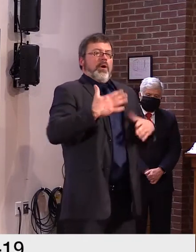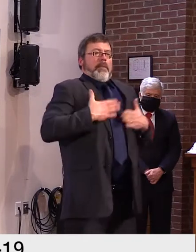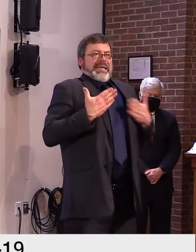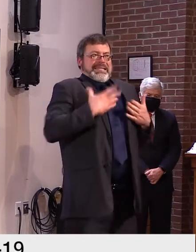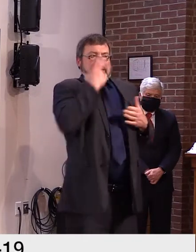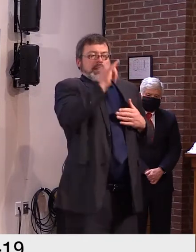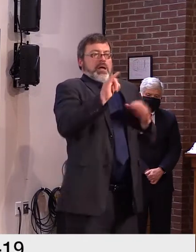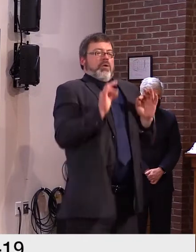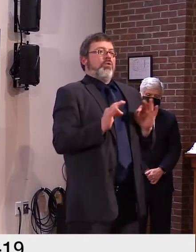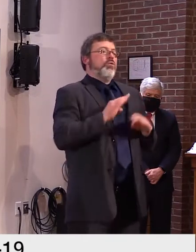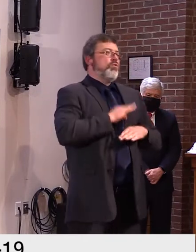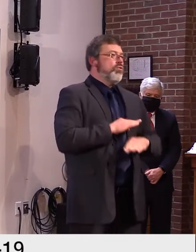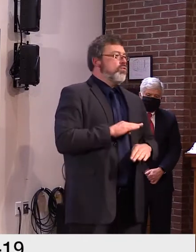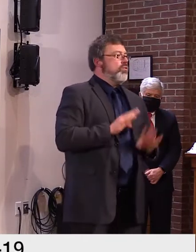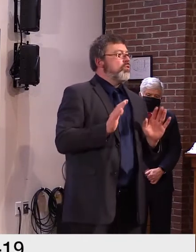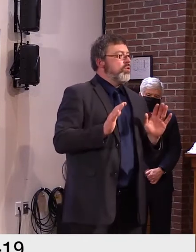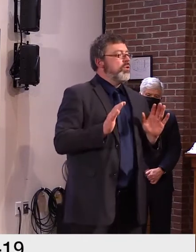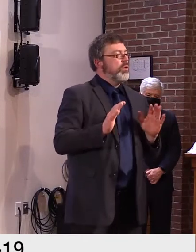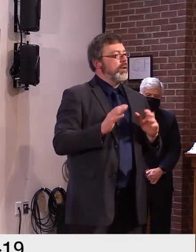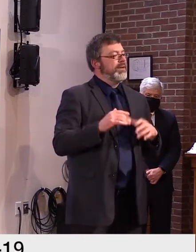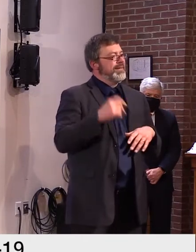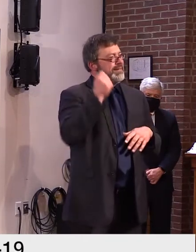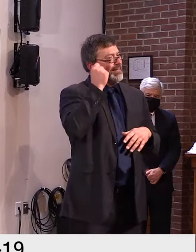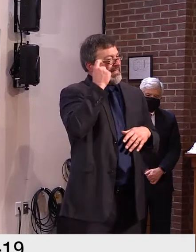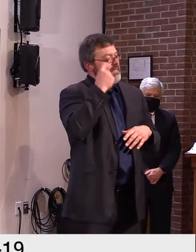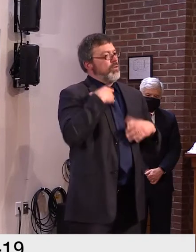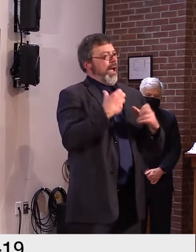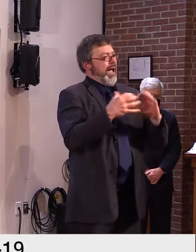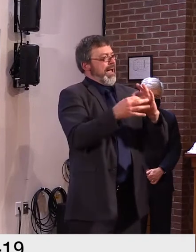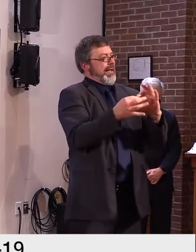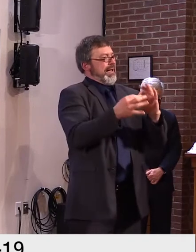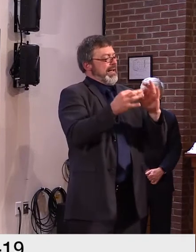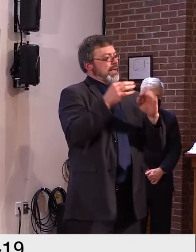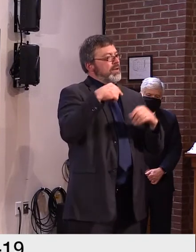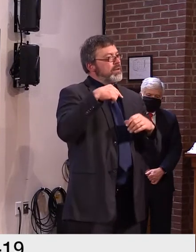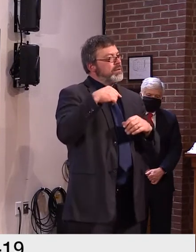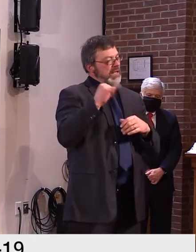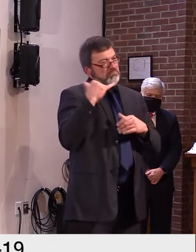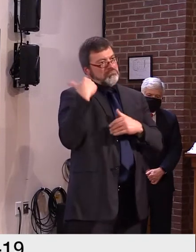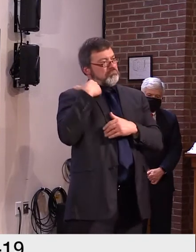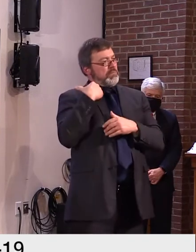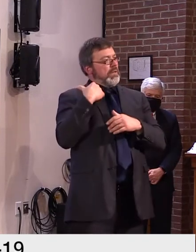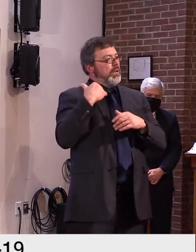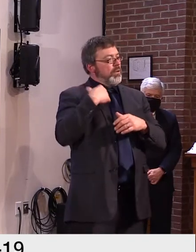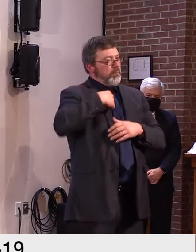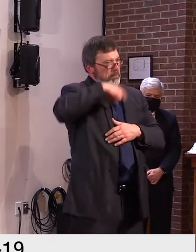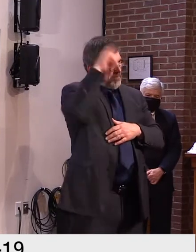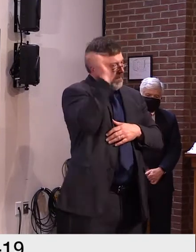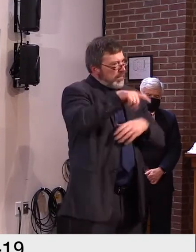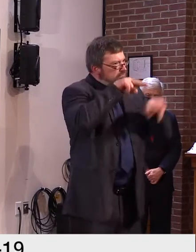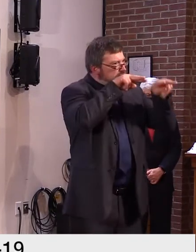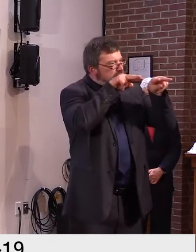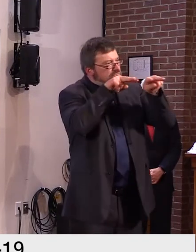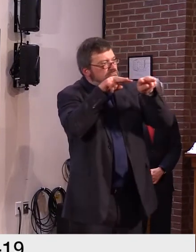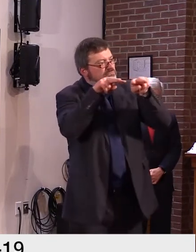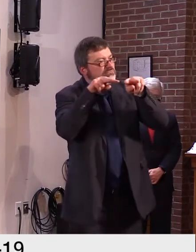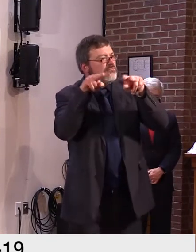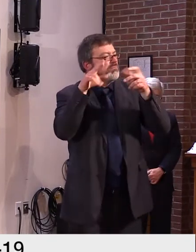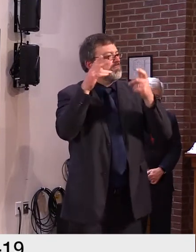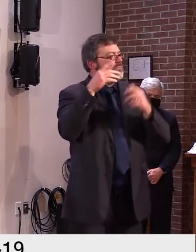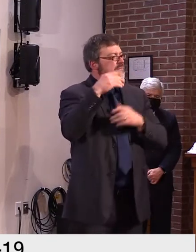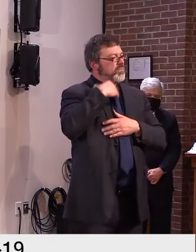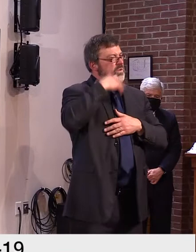for us all to take heed and to try and tamp down this rhetoric and